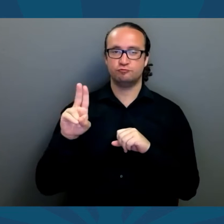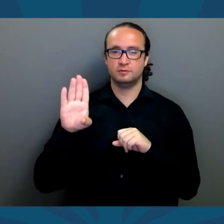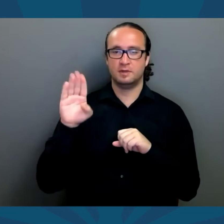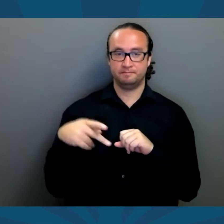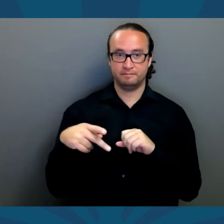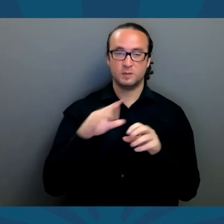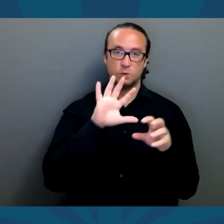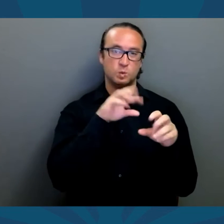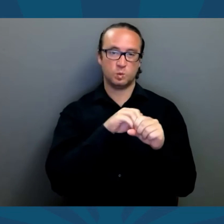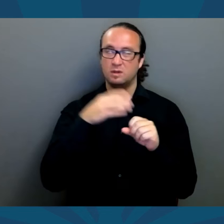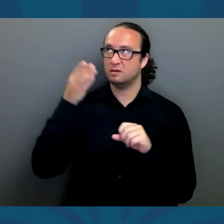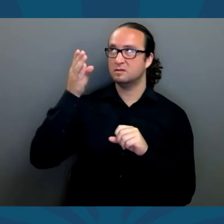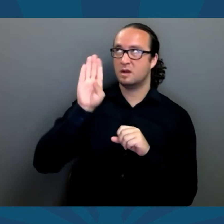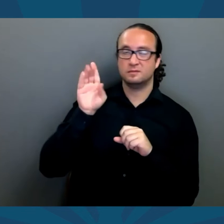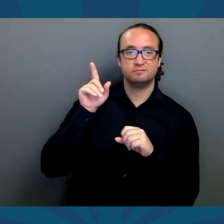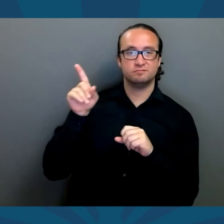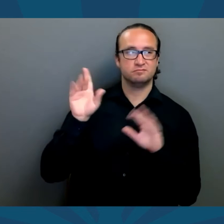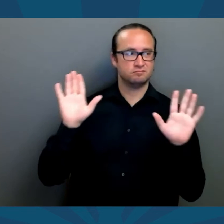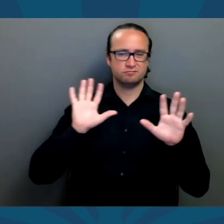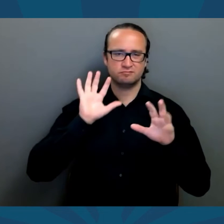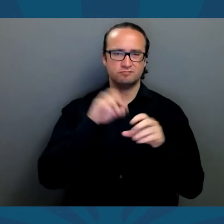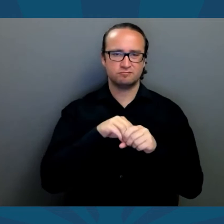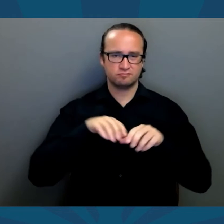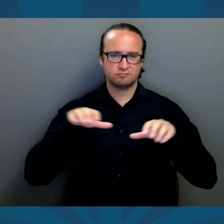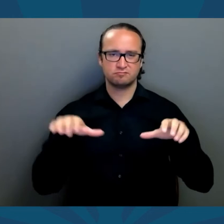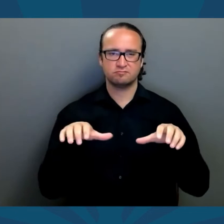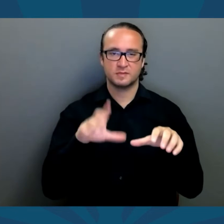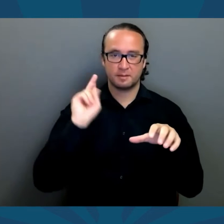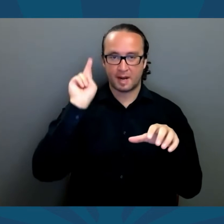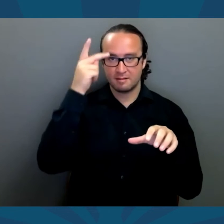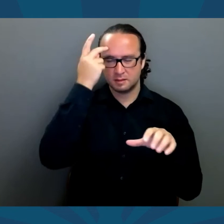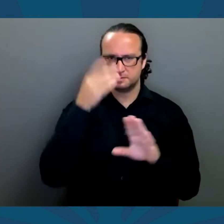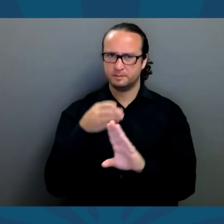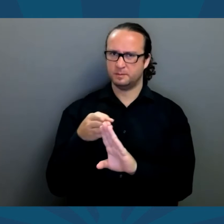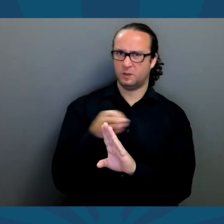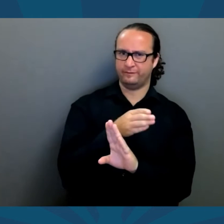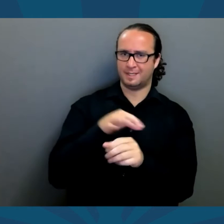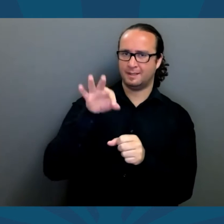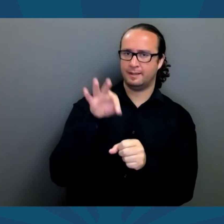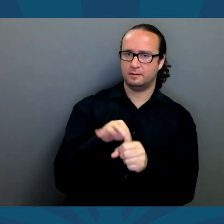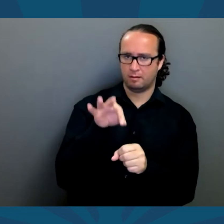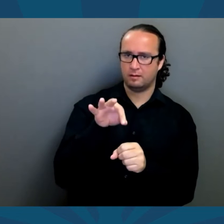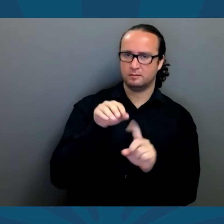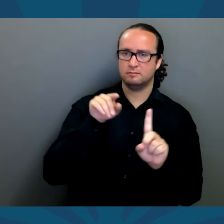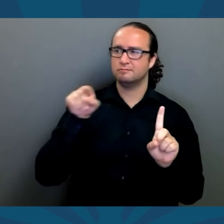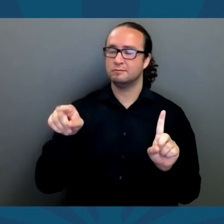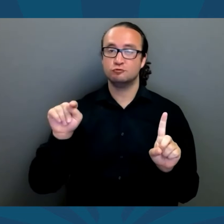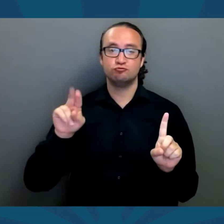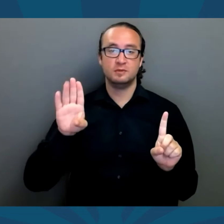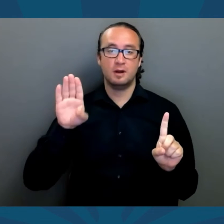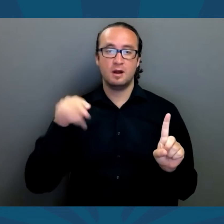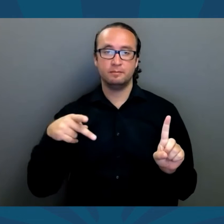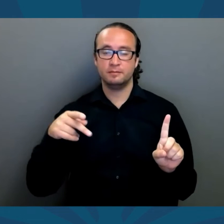included God in his political activities before he got elected. At Trump rallies, in the MAGA